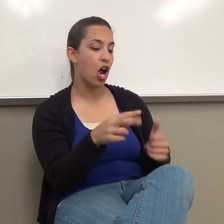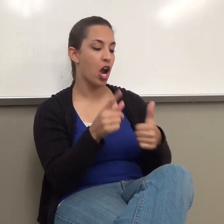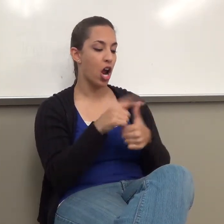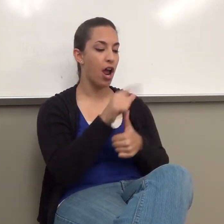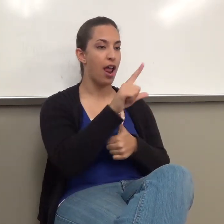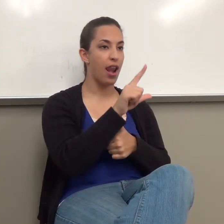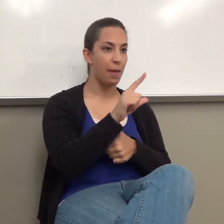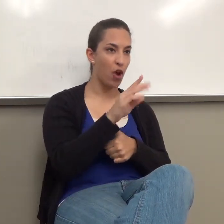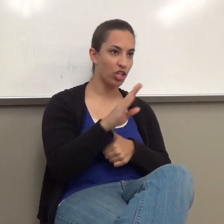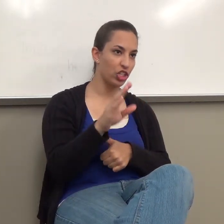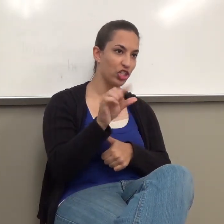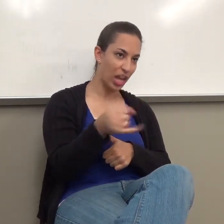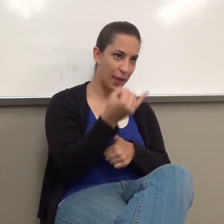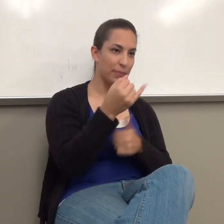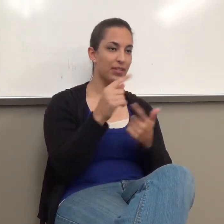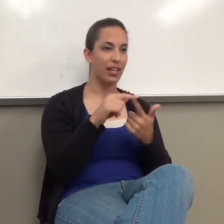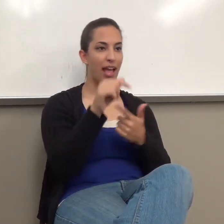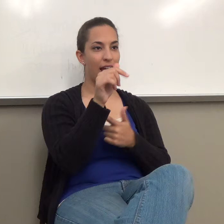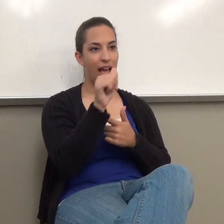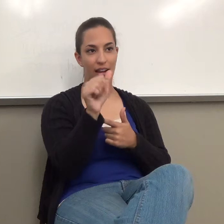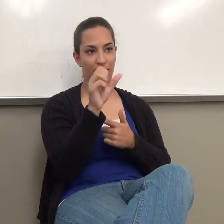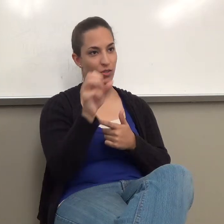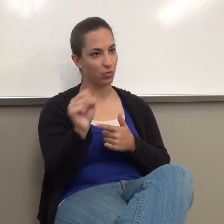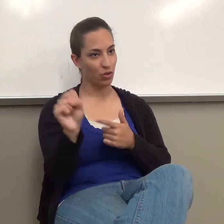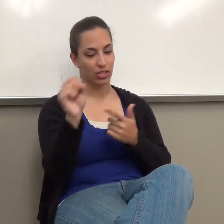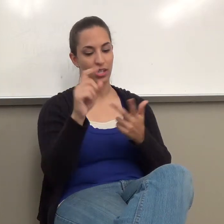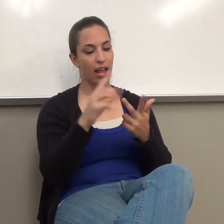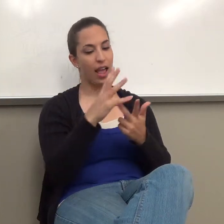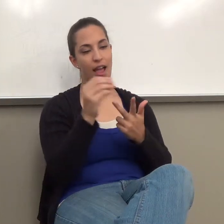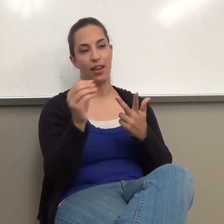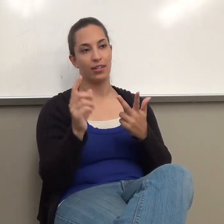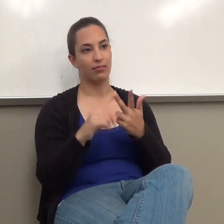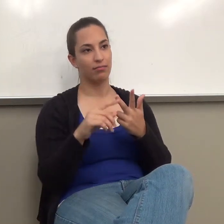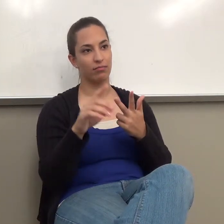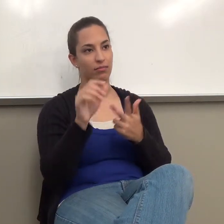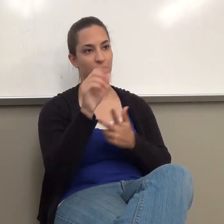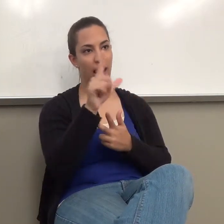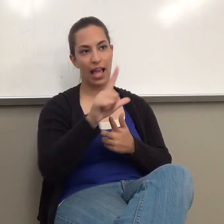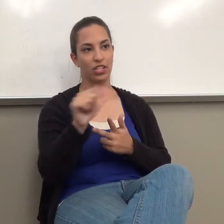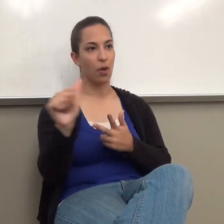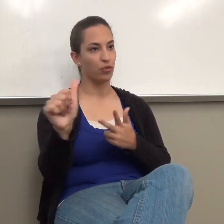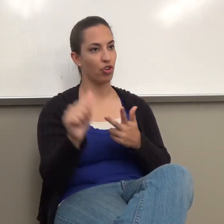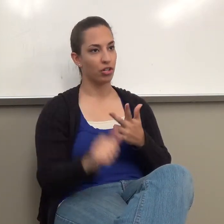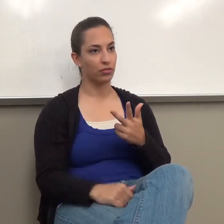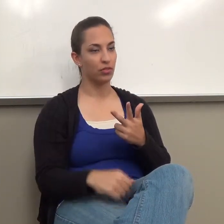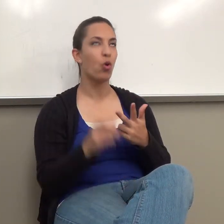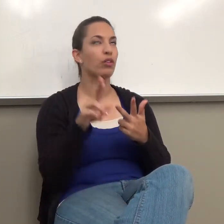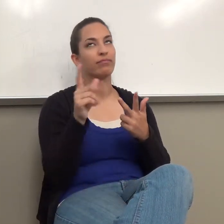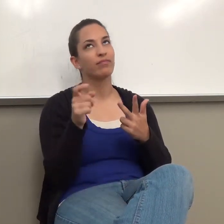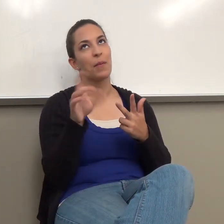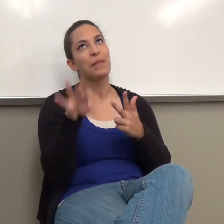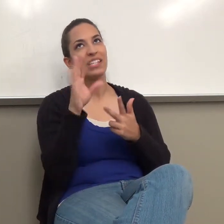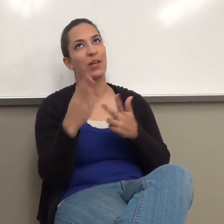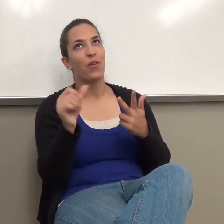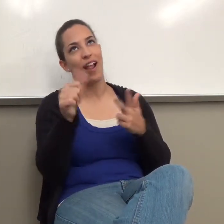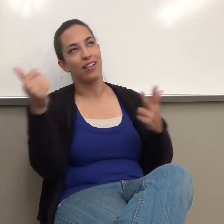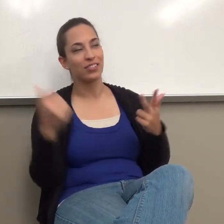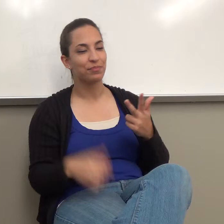LeBron James, Annika Sorenstam, and Lance Armstrong. But you have to pick somebody else if you're going to do this. Some people